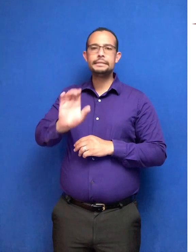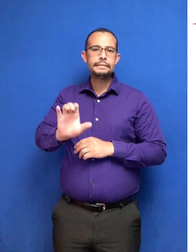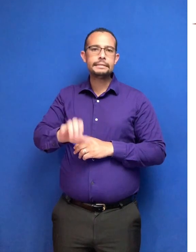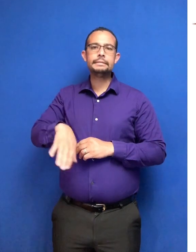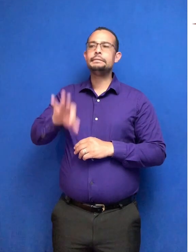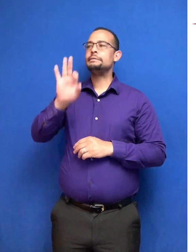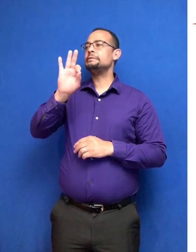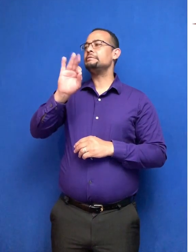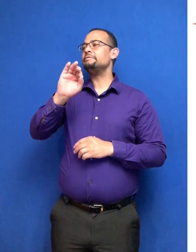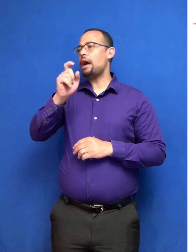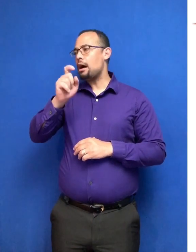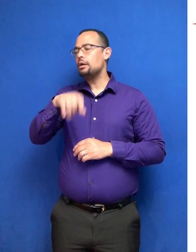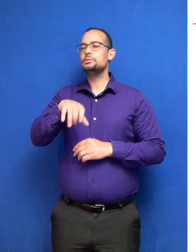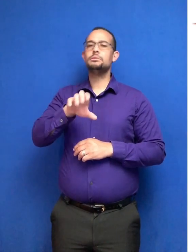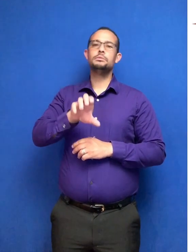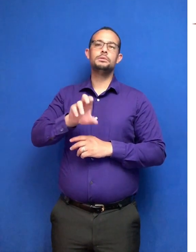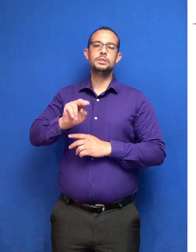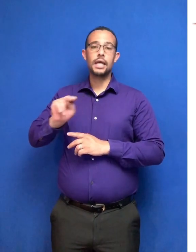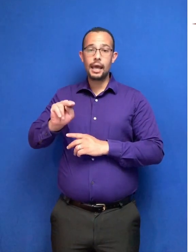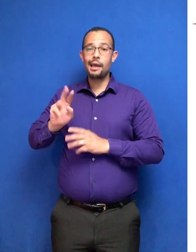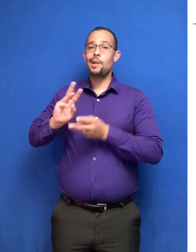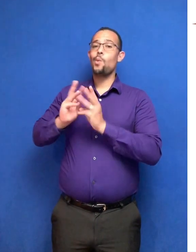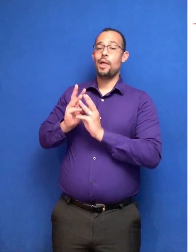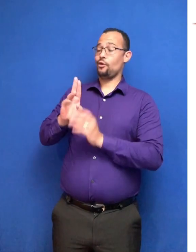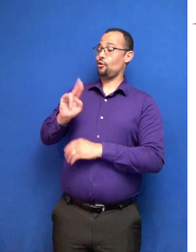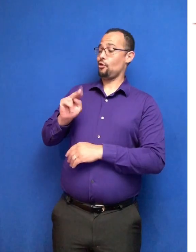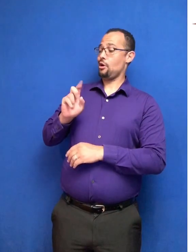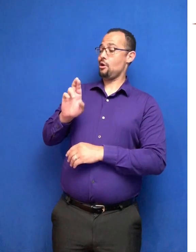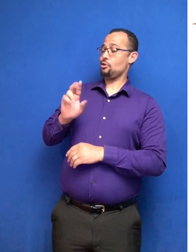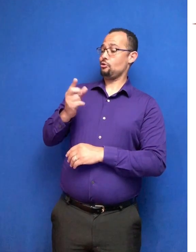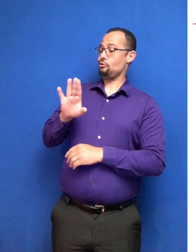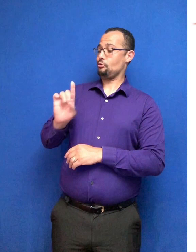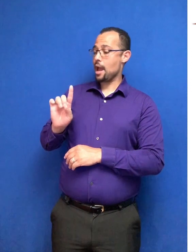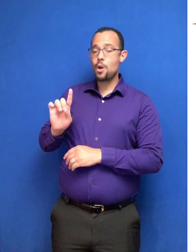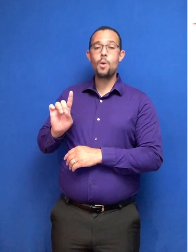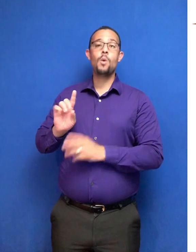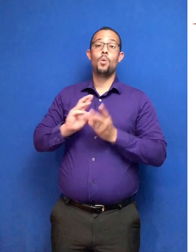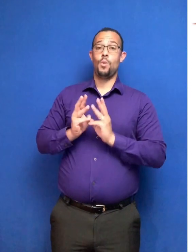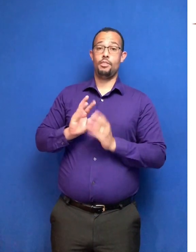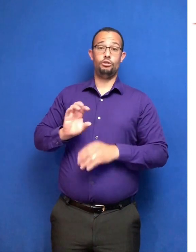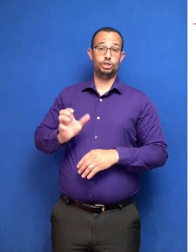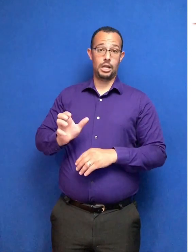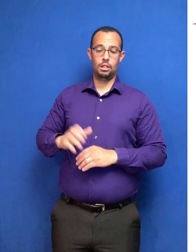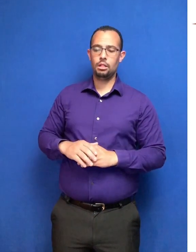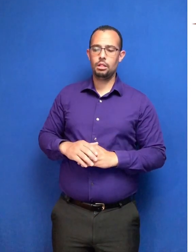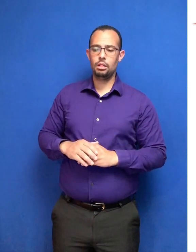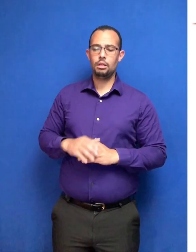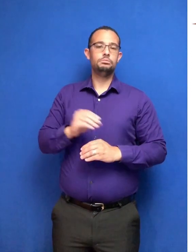9, Fox, CNN, Weather Underground, the Weather Channel,